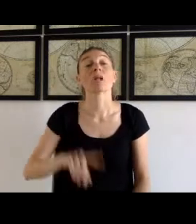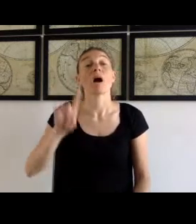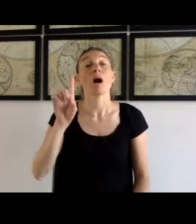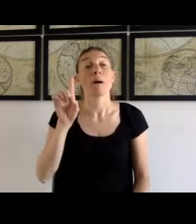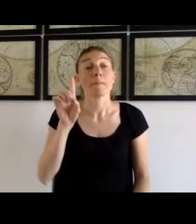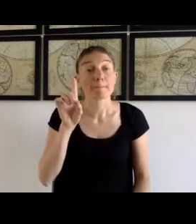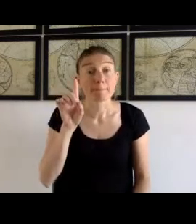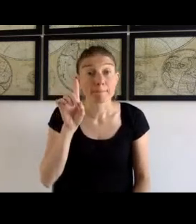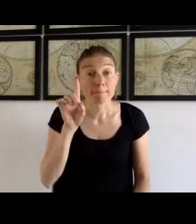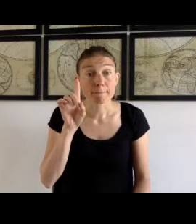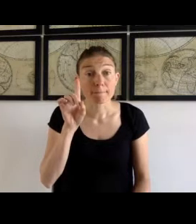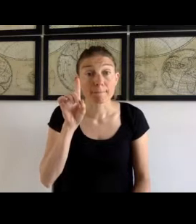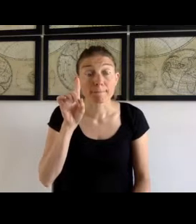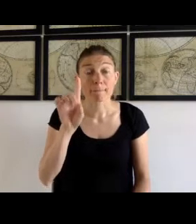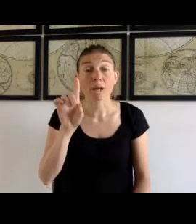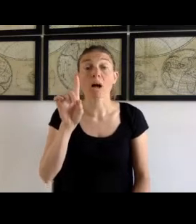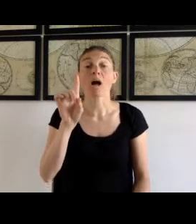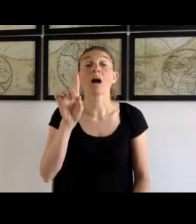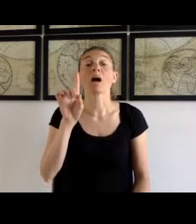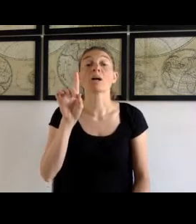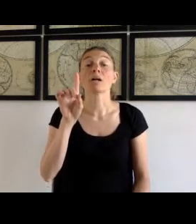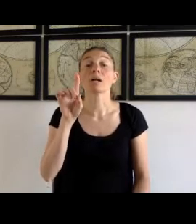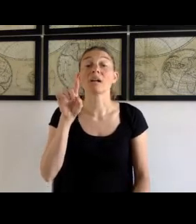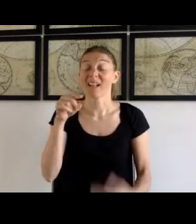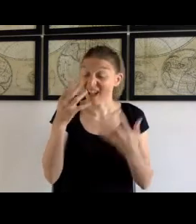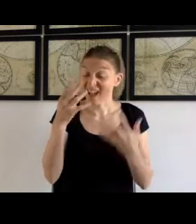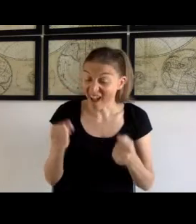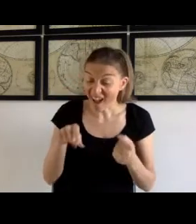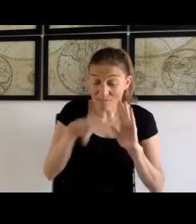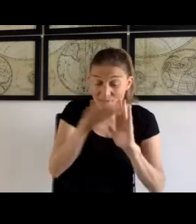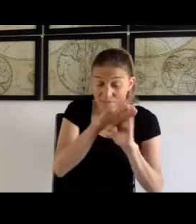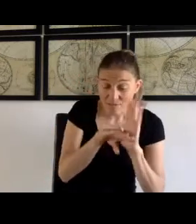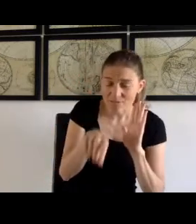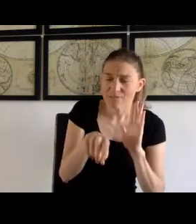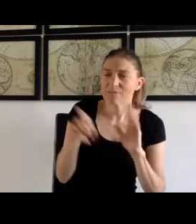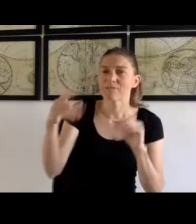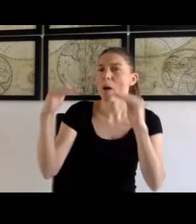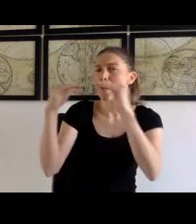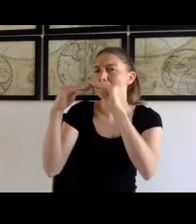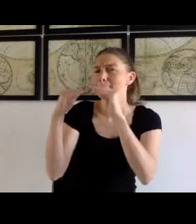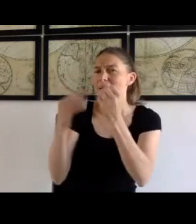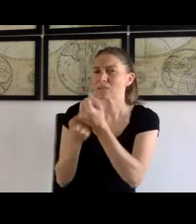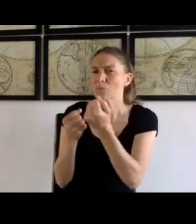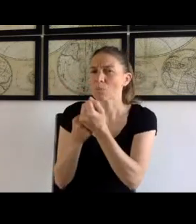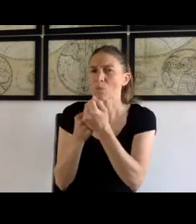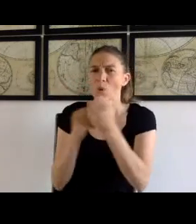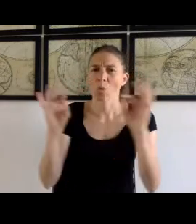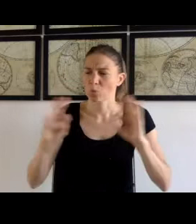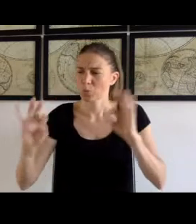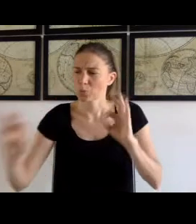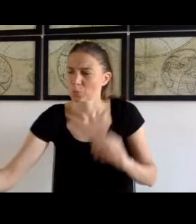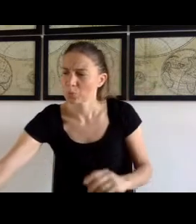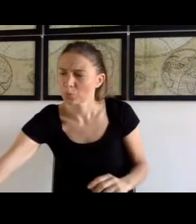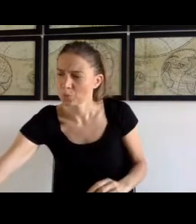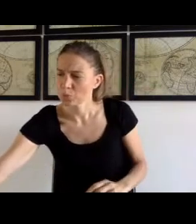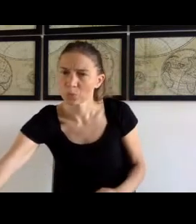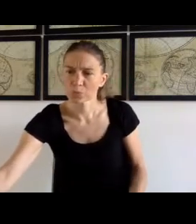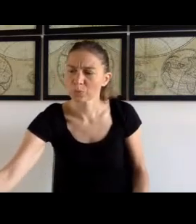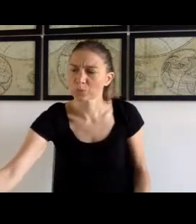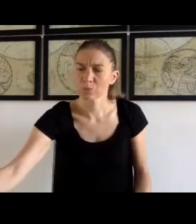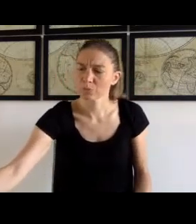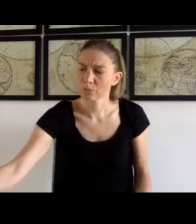example, by peer support on how you could really prepare yourself, that kind of assessment. So you were submitted directly